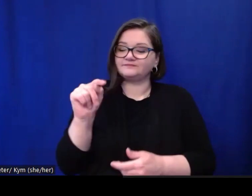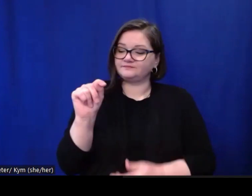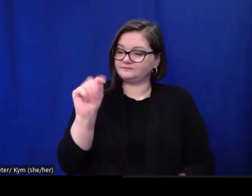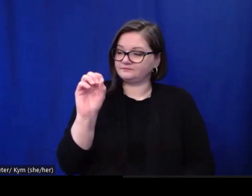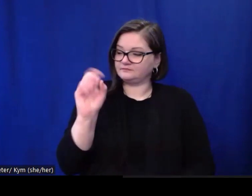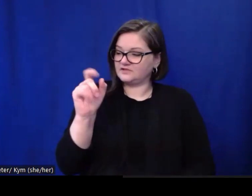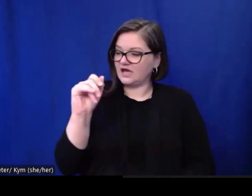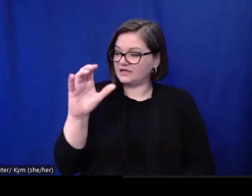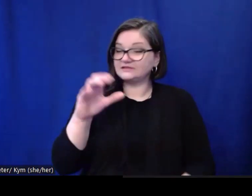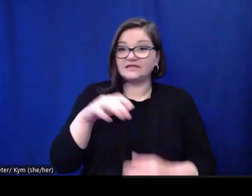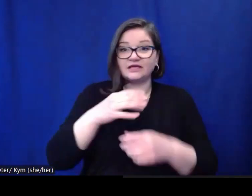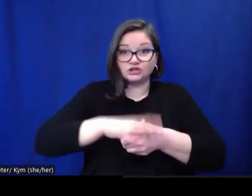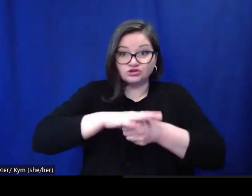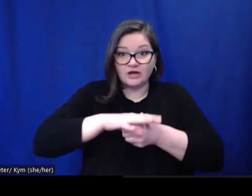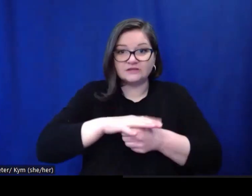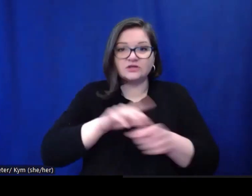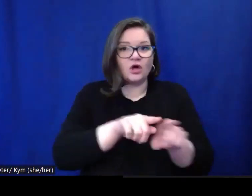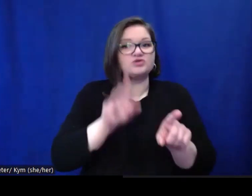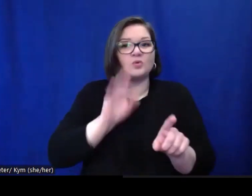the brain development.